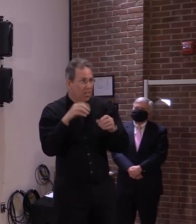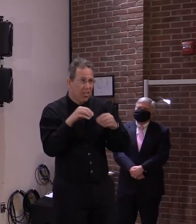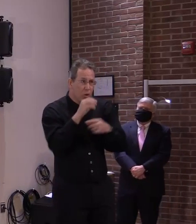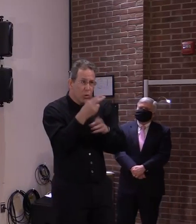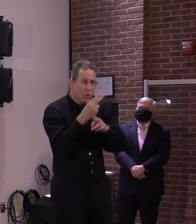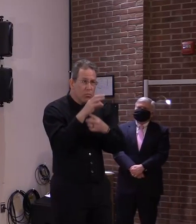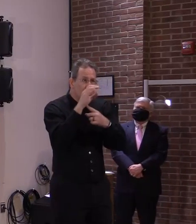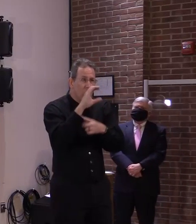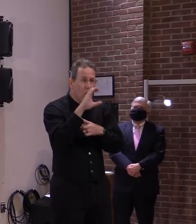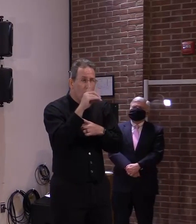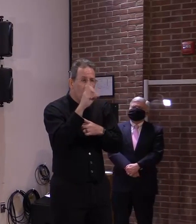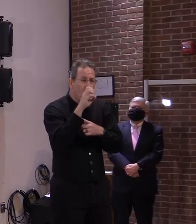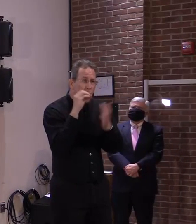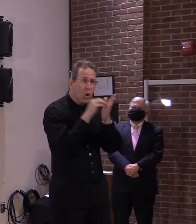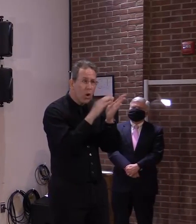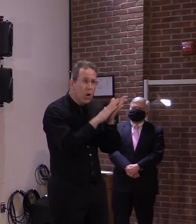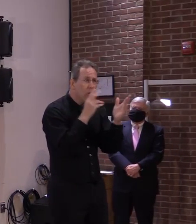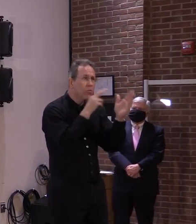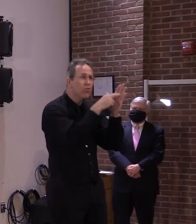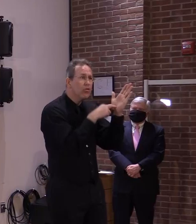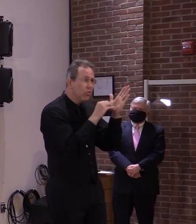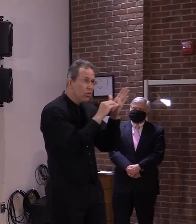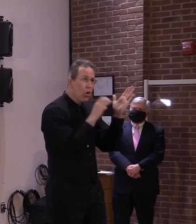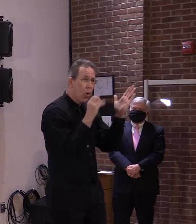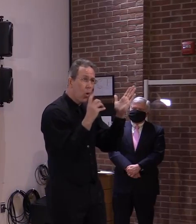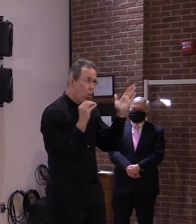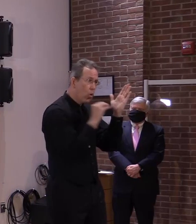No, they do not need a special code when they sign up.